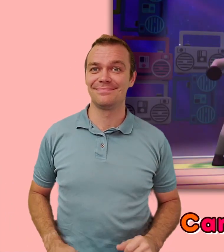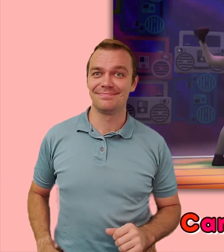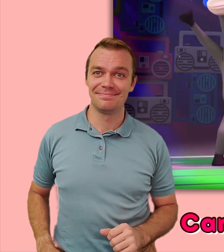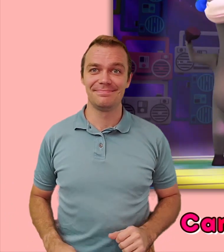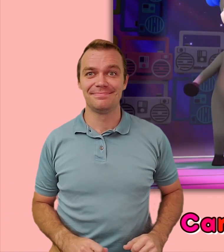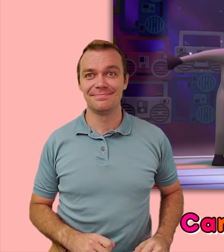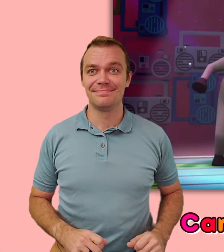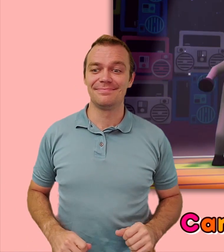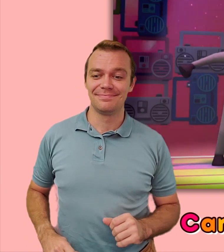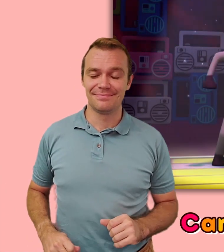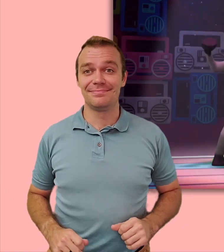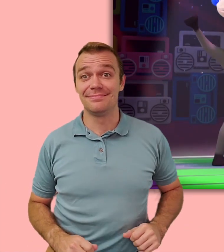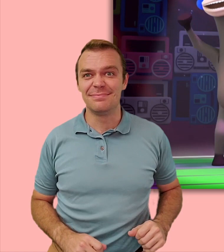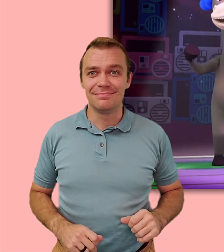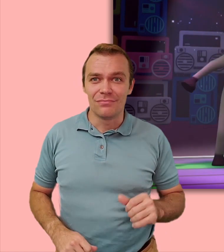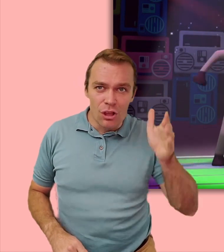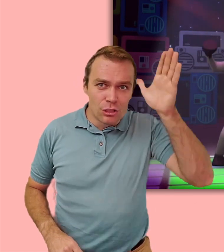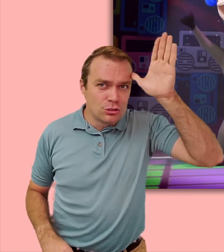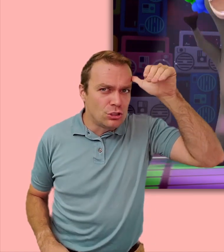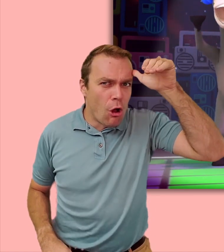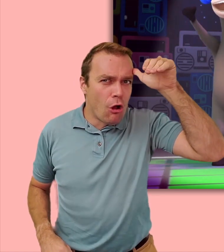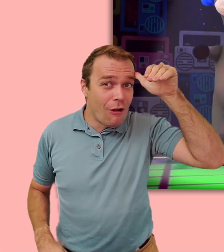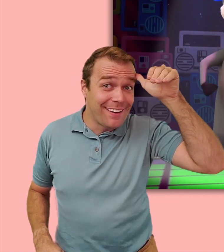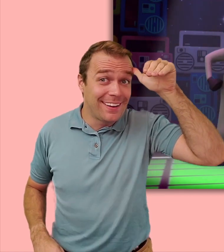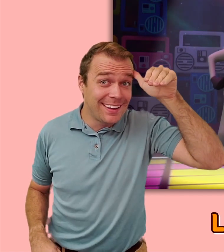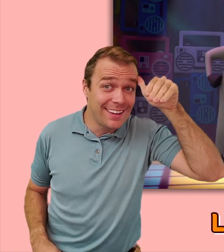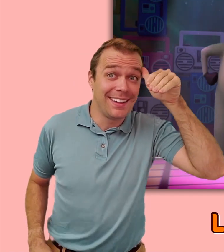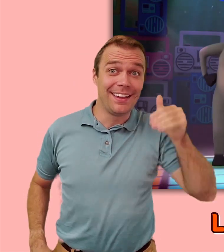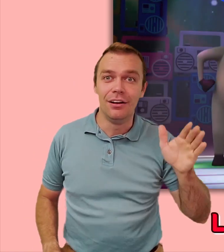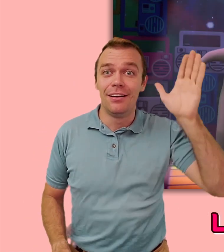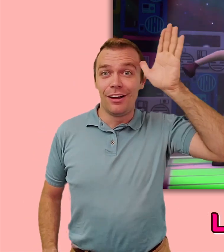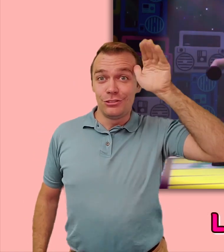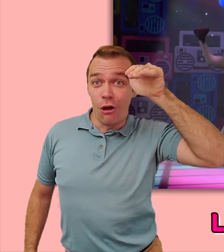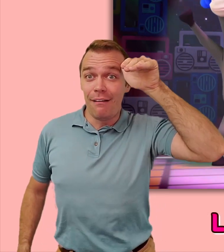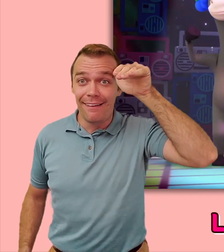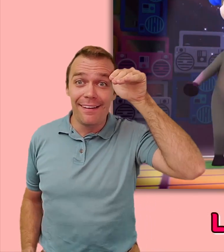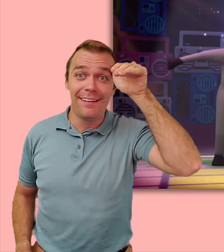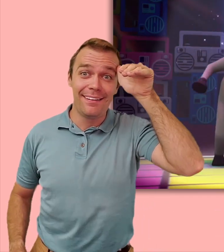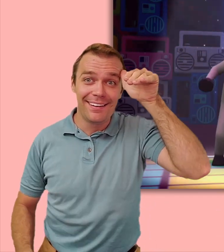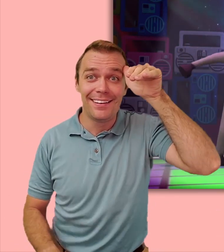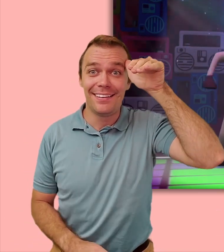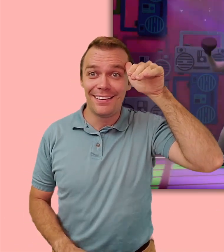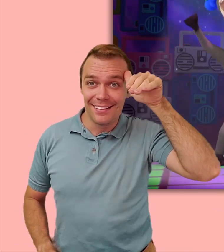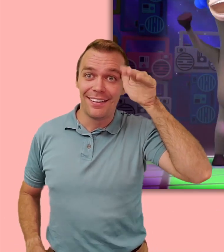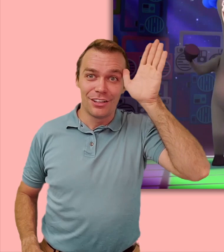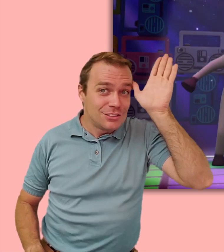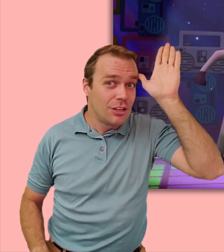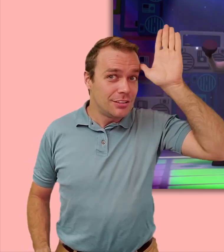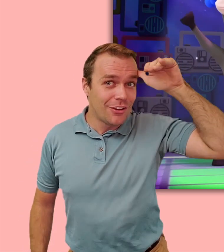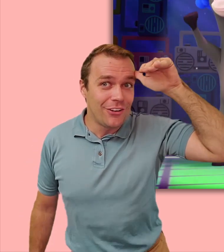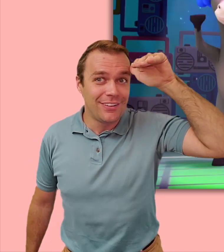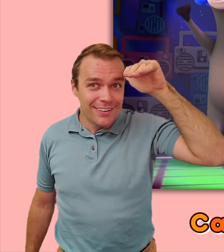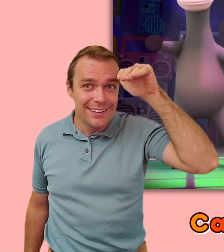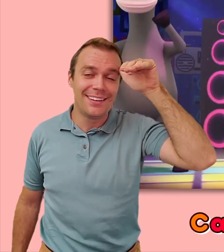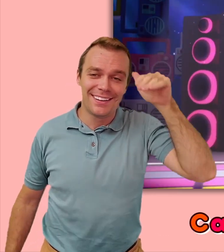Can you hear the donkey go hee haw haw? Listen to the donkey go hee haw